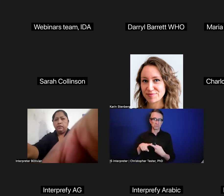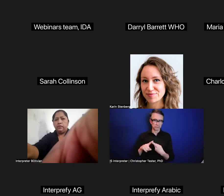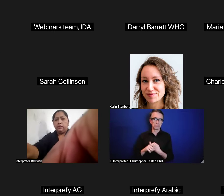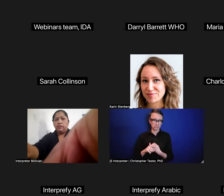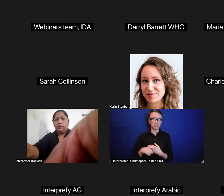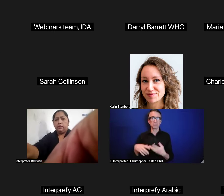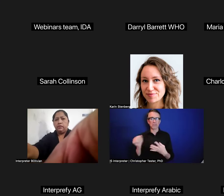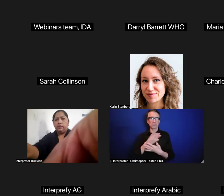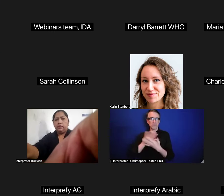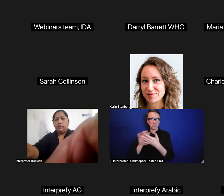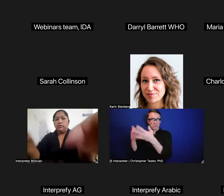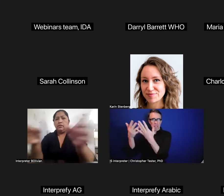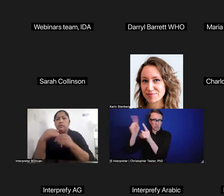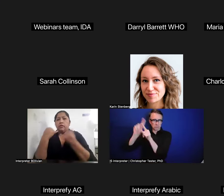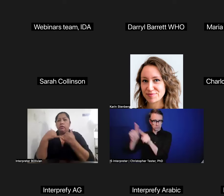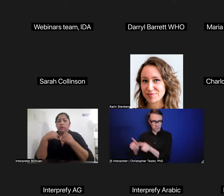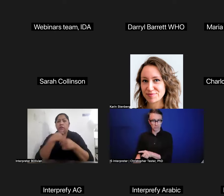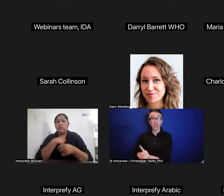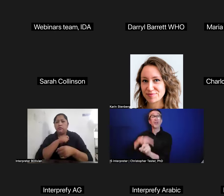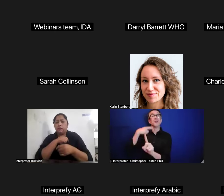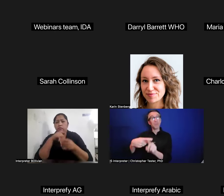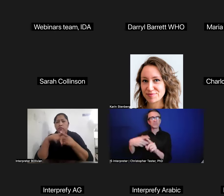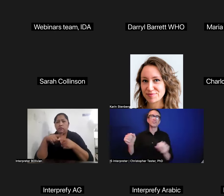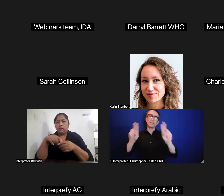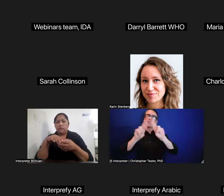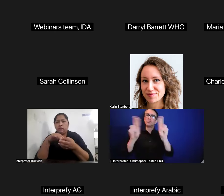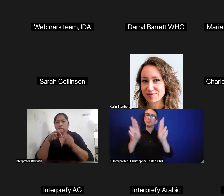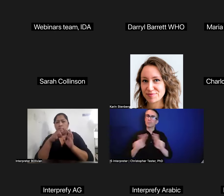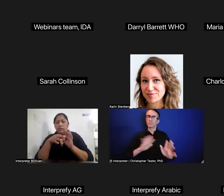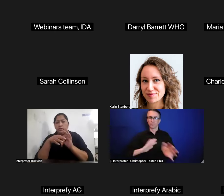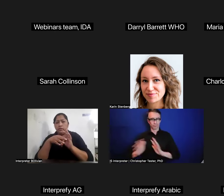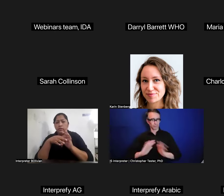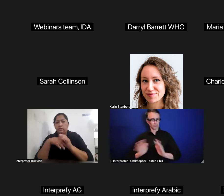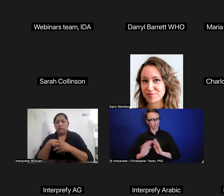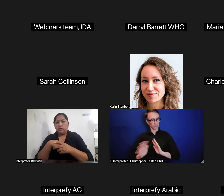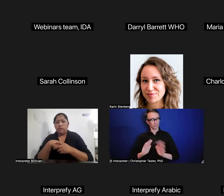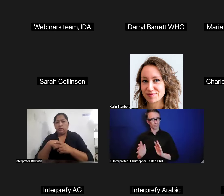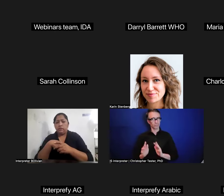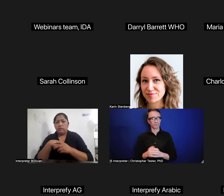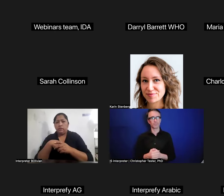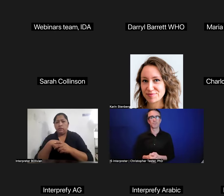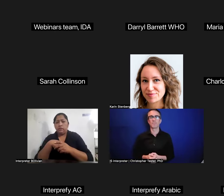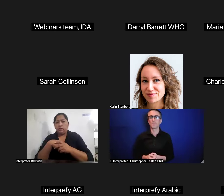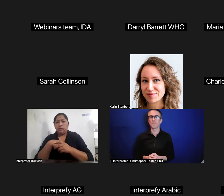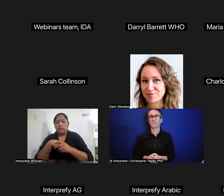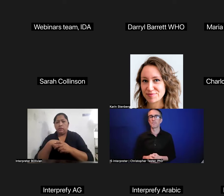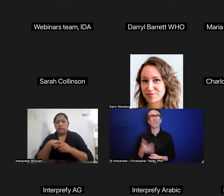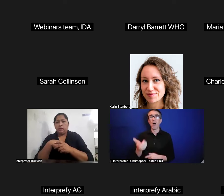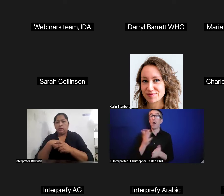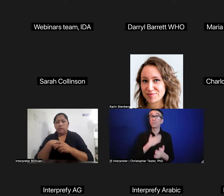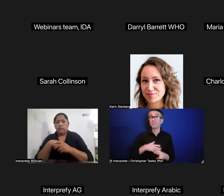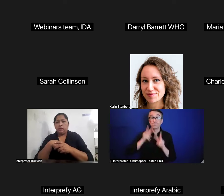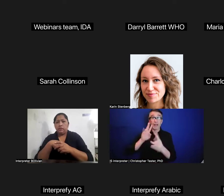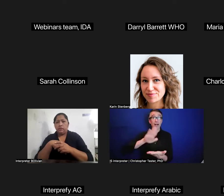sign interpretation, and please pin the interpreter as you require.